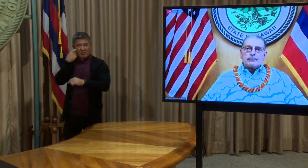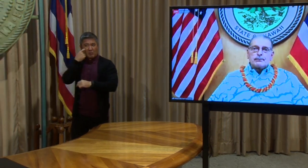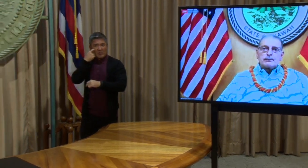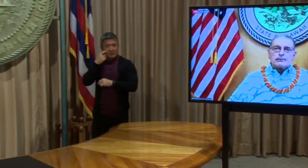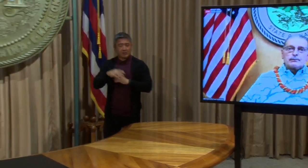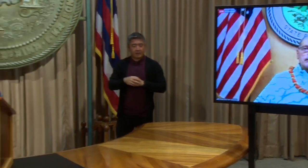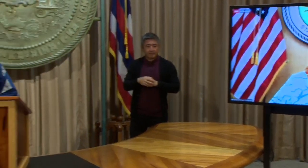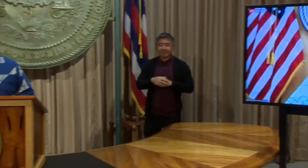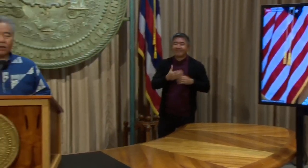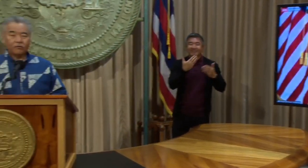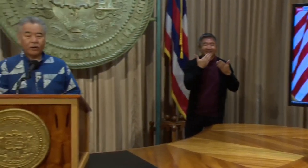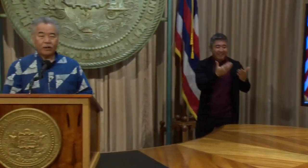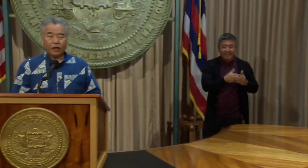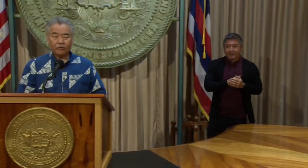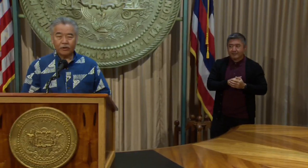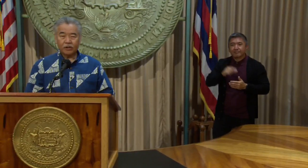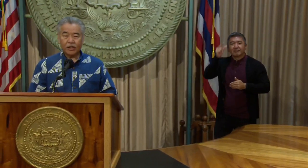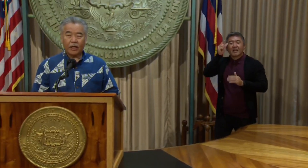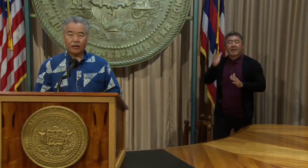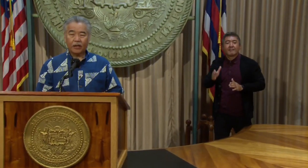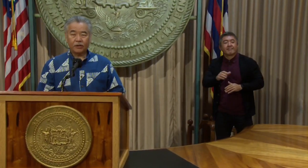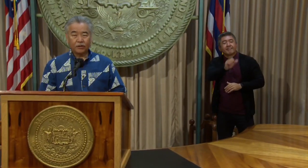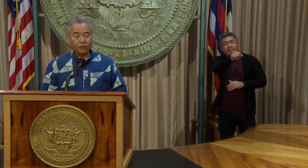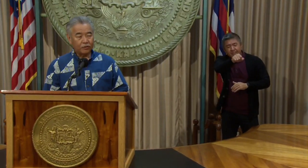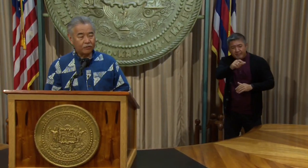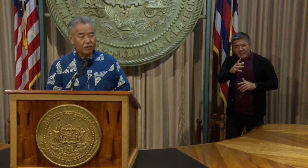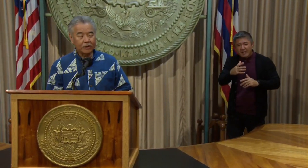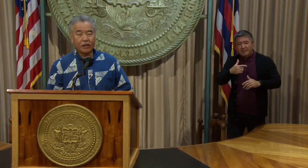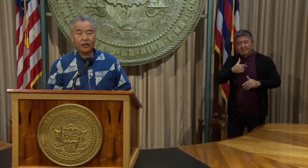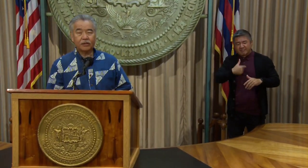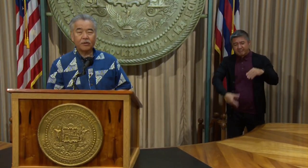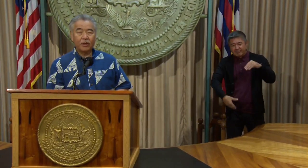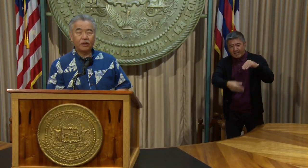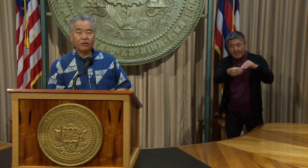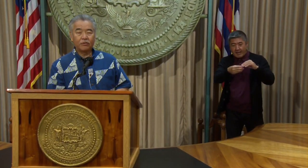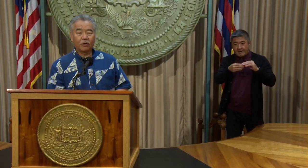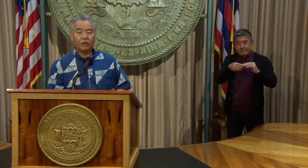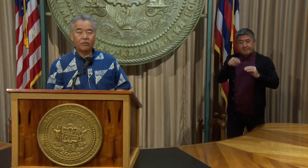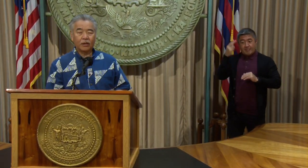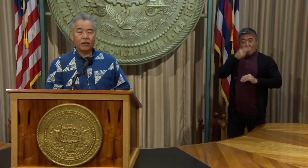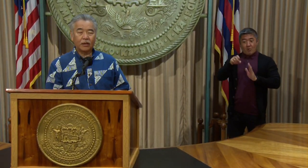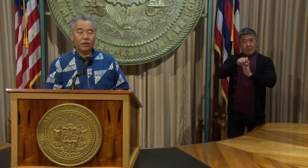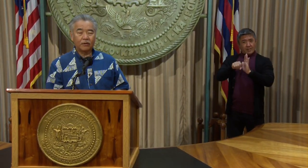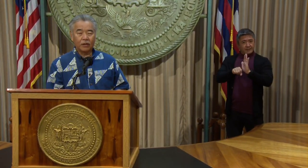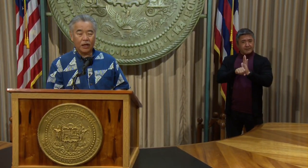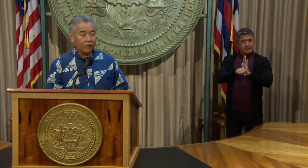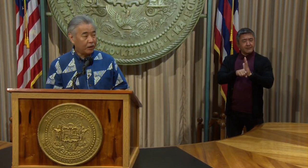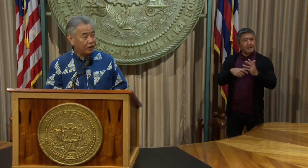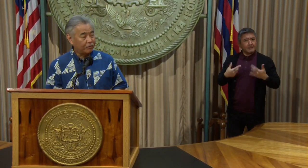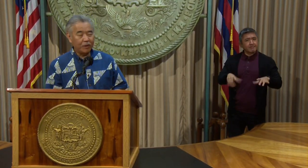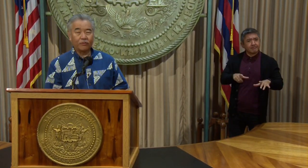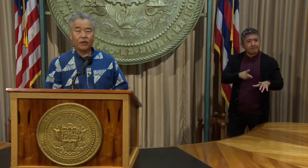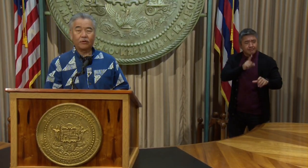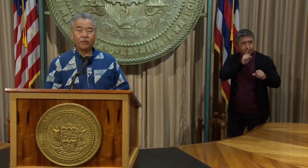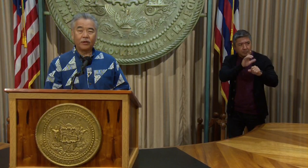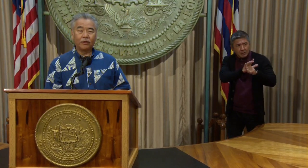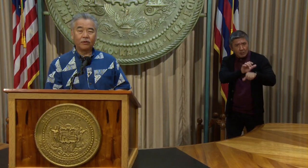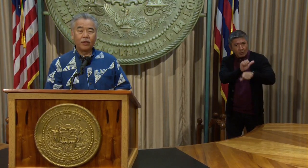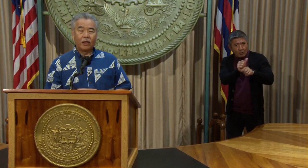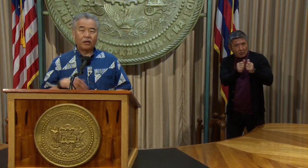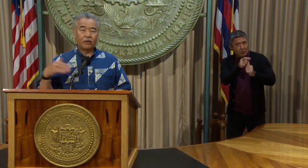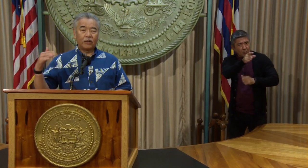Thank you, Mayor Victorino. Yeah, and Wendy, I would just add that, you know, the state is committed to work with the county and Mayor